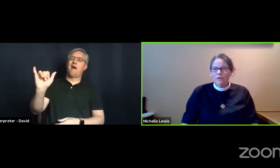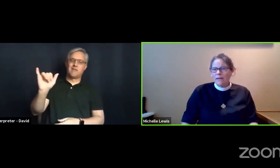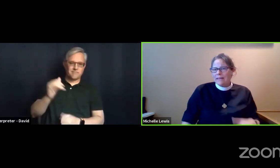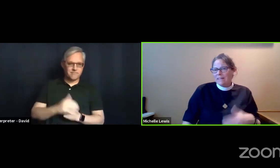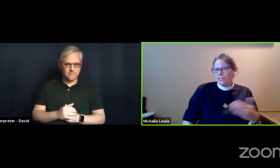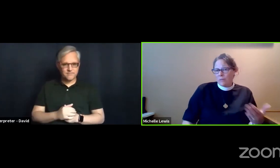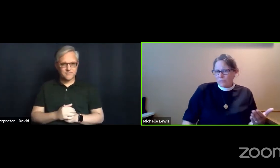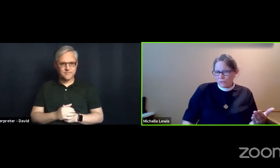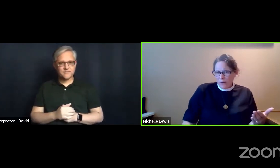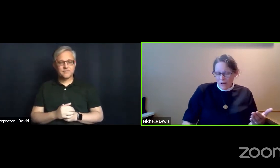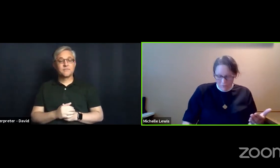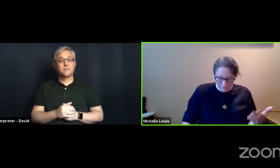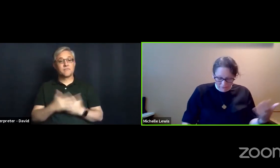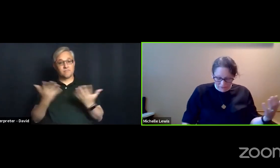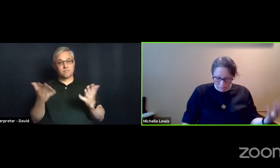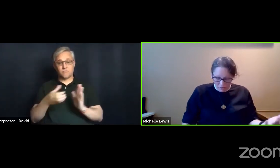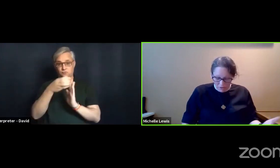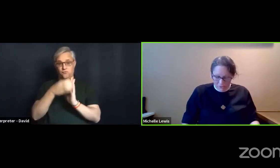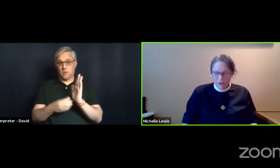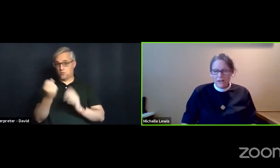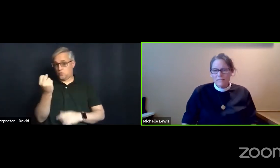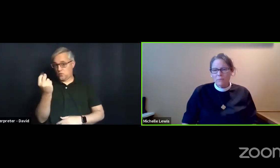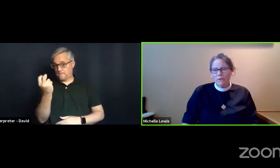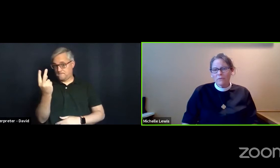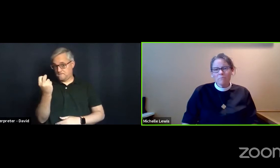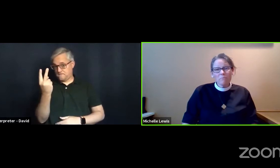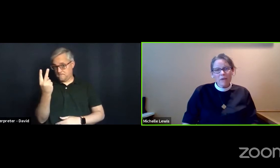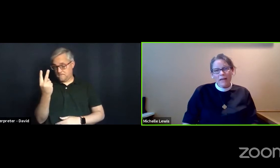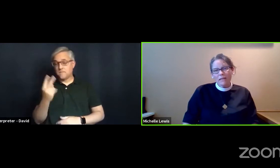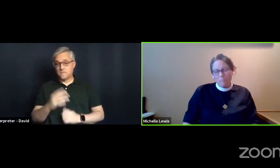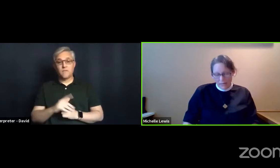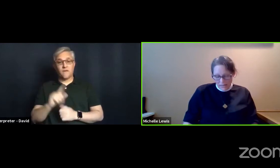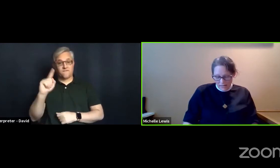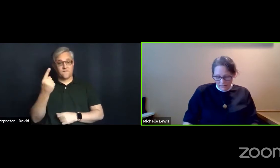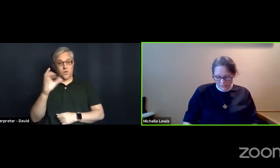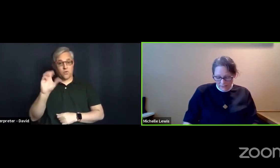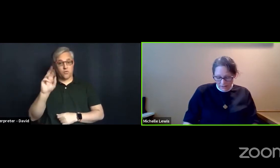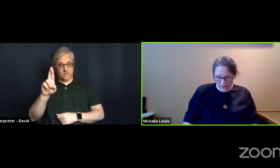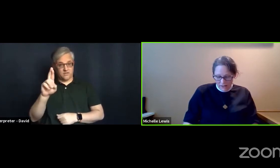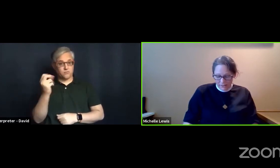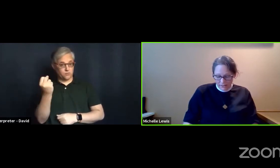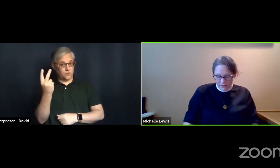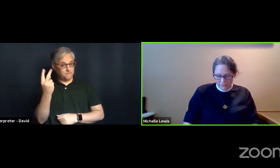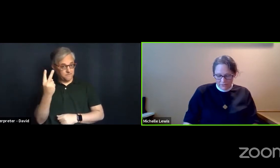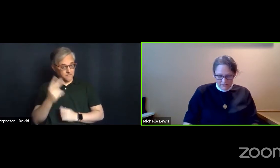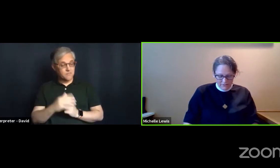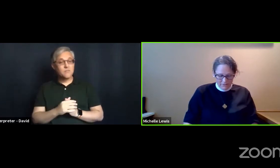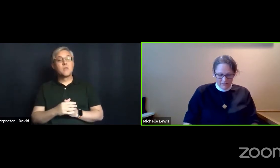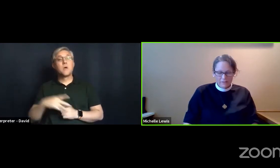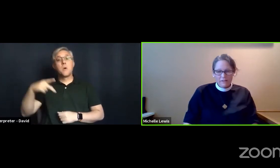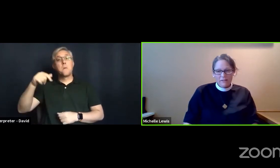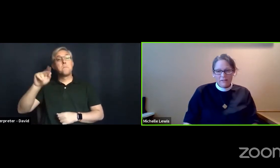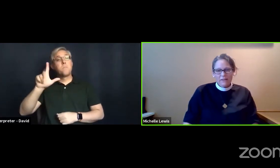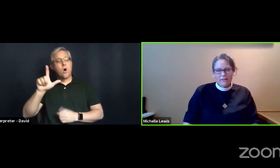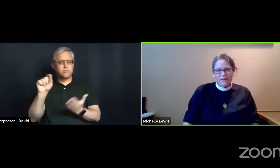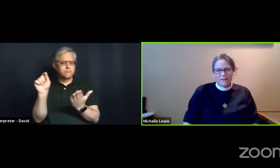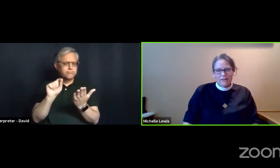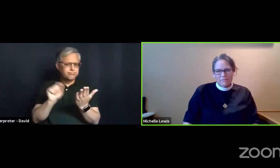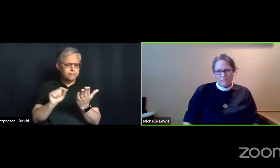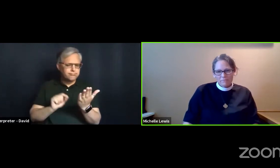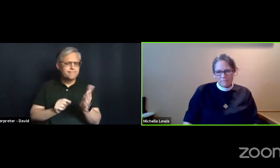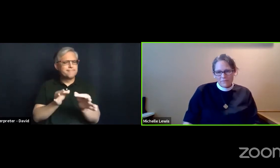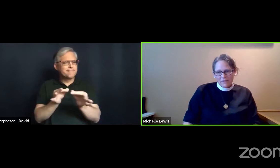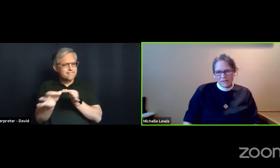So in chapter 12, Paul talks about the many, many gifts that God gives,